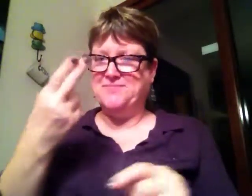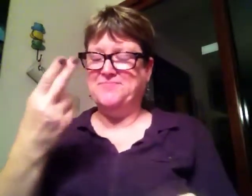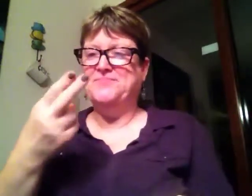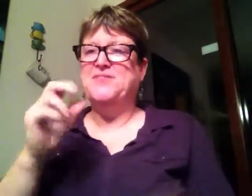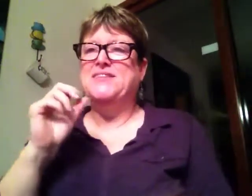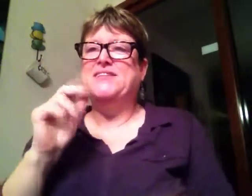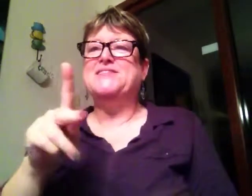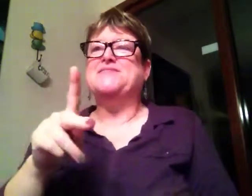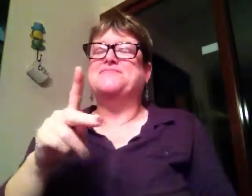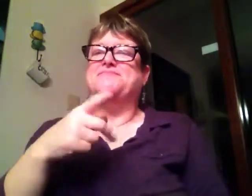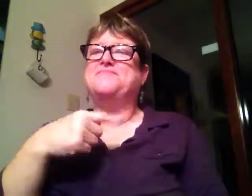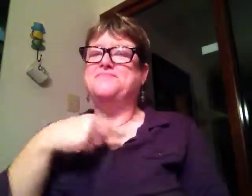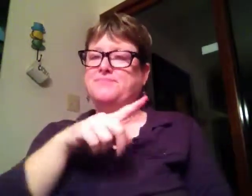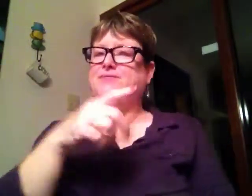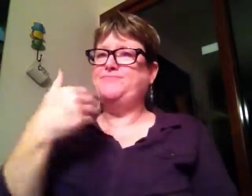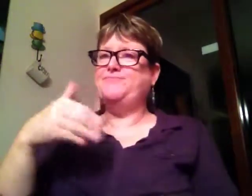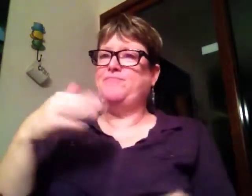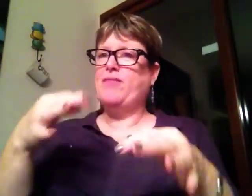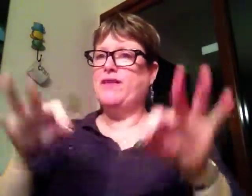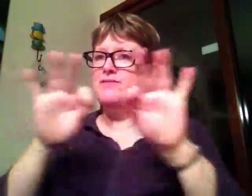what's coming next, but you know this must be done with her.